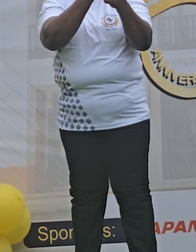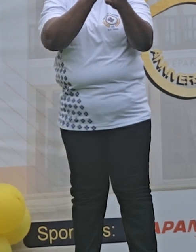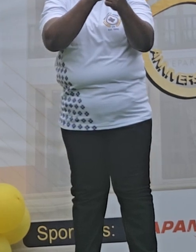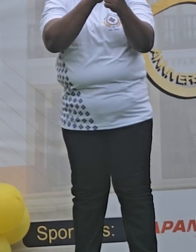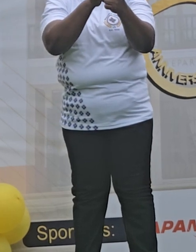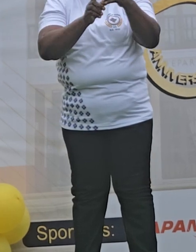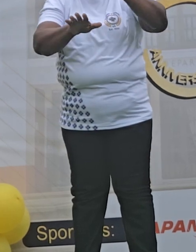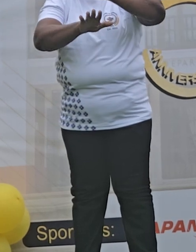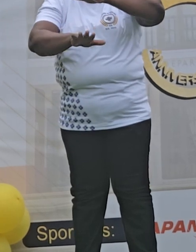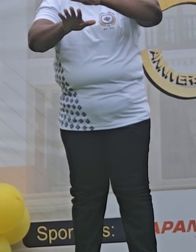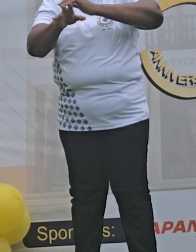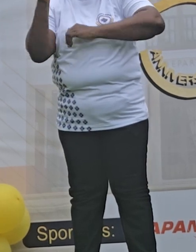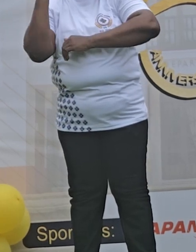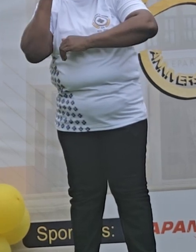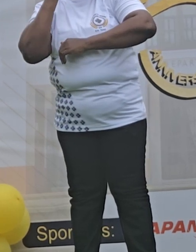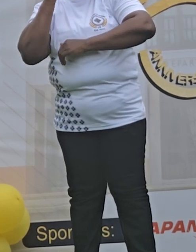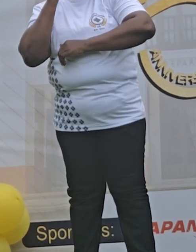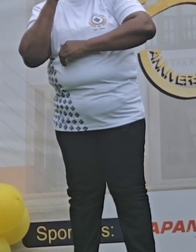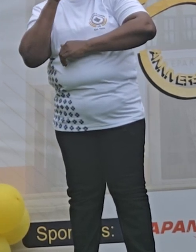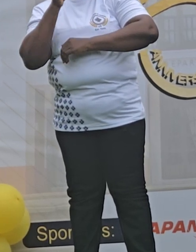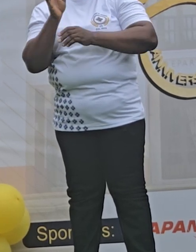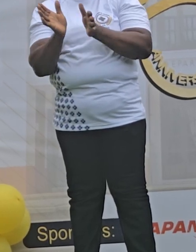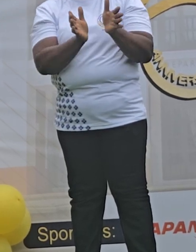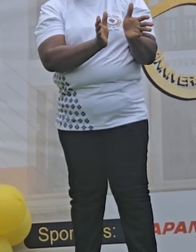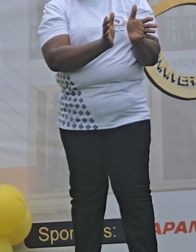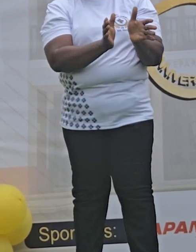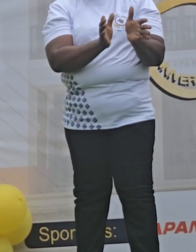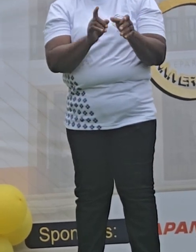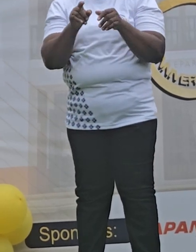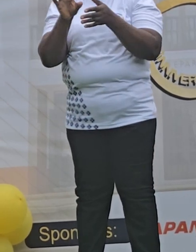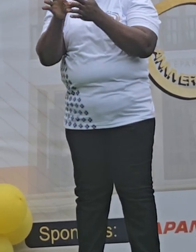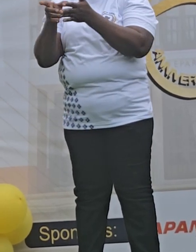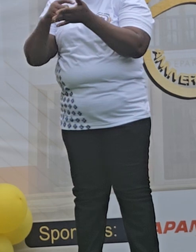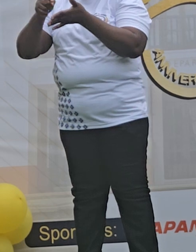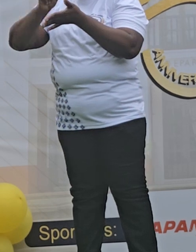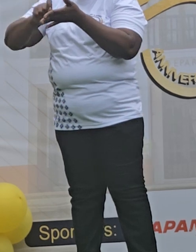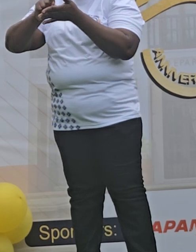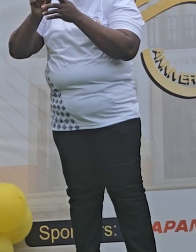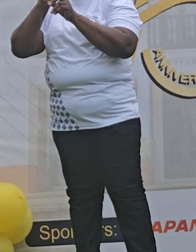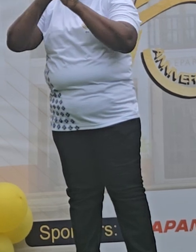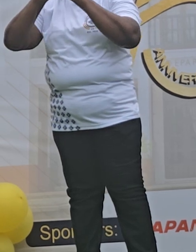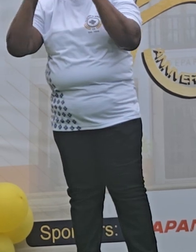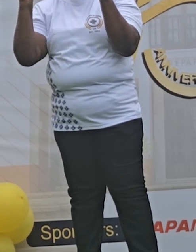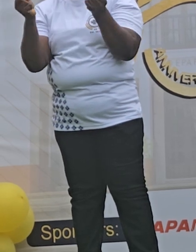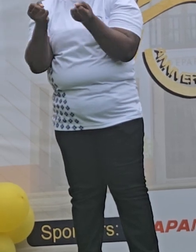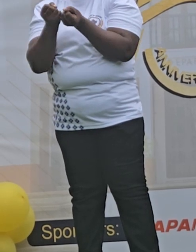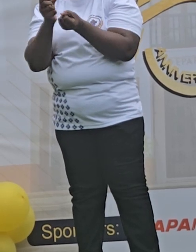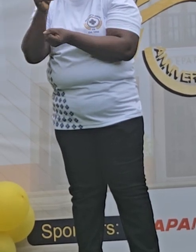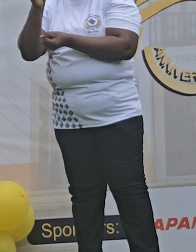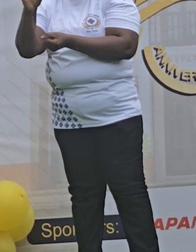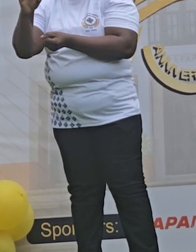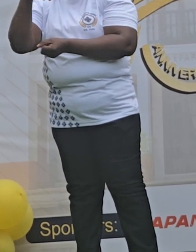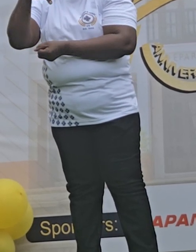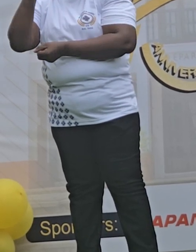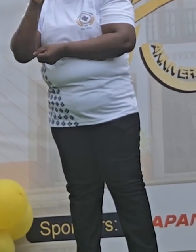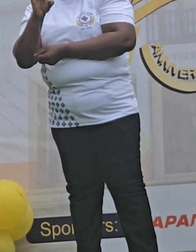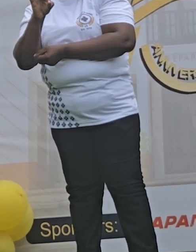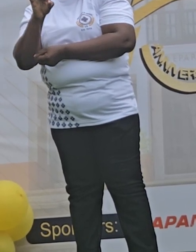the foundation history, and then he wrote the sociology of